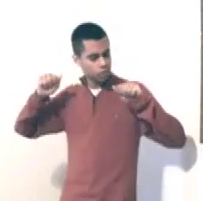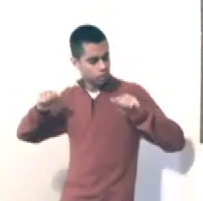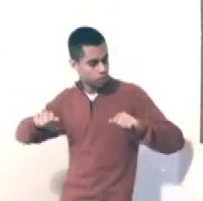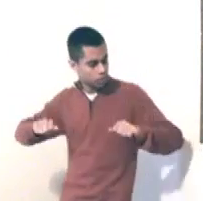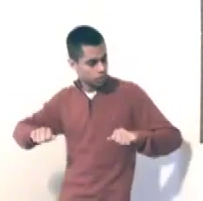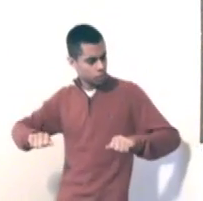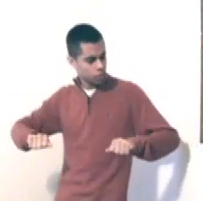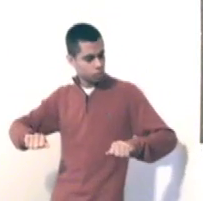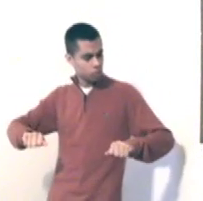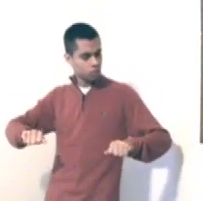able.